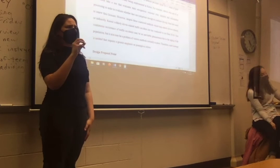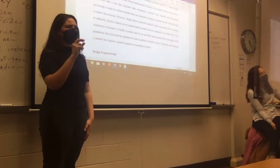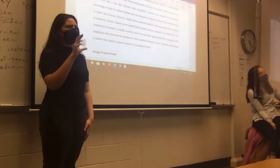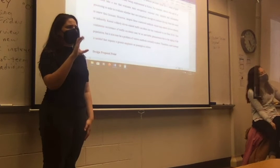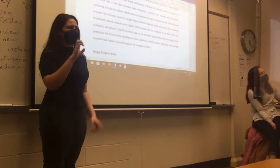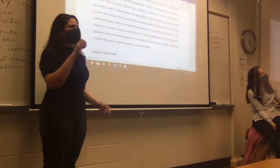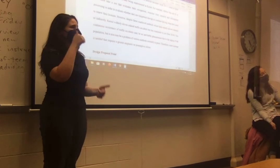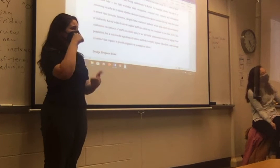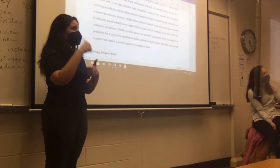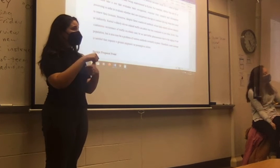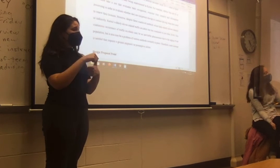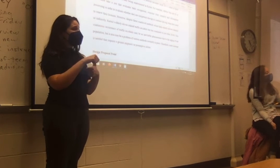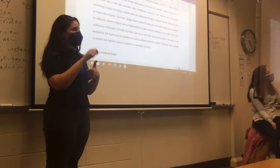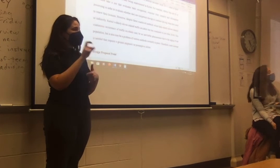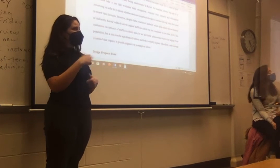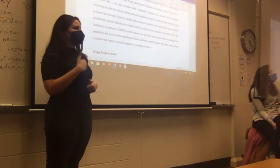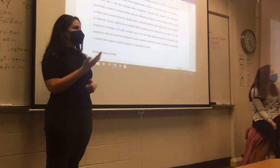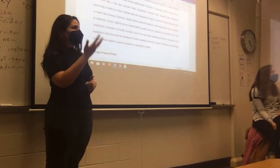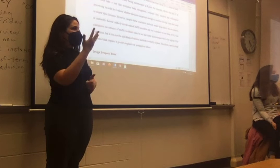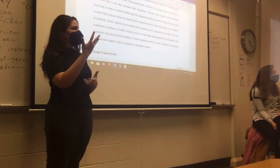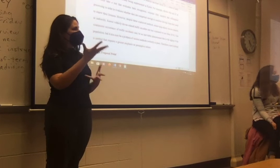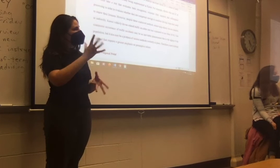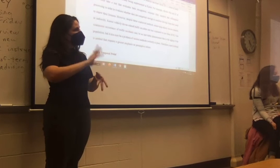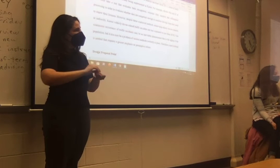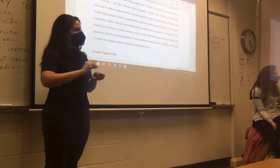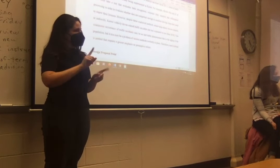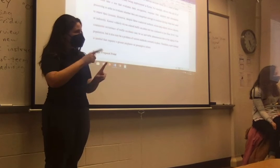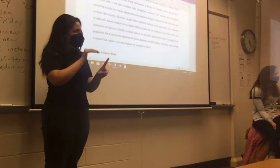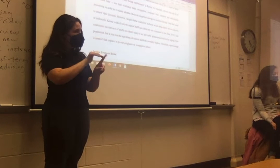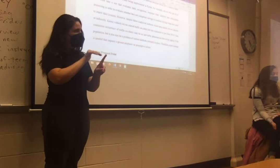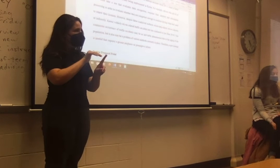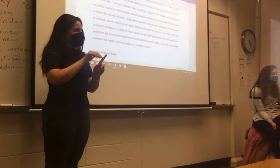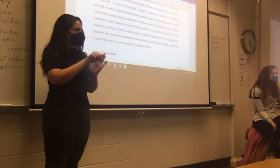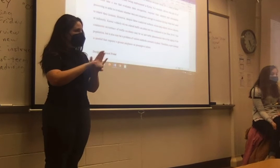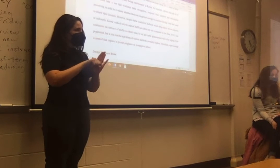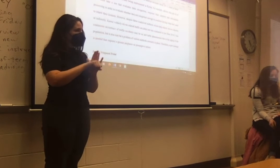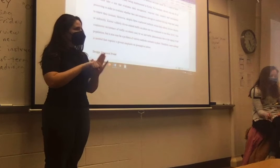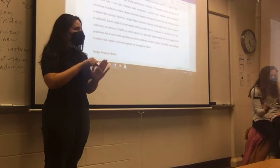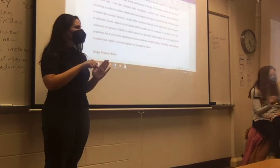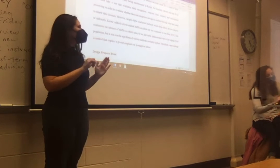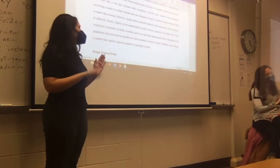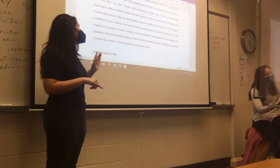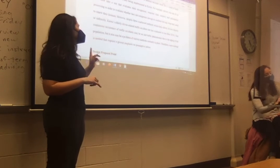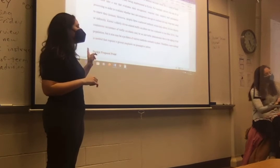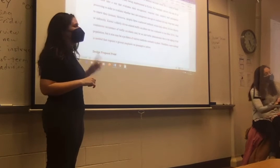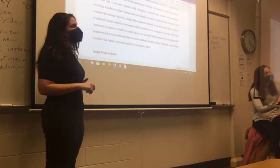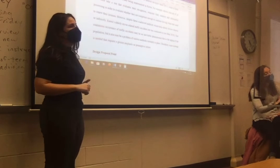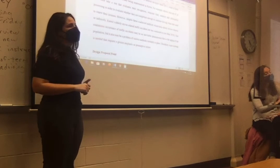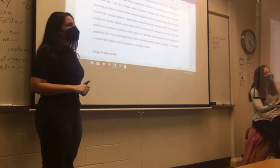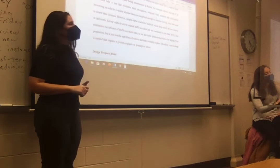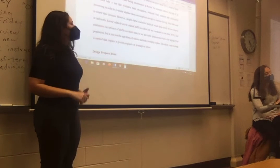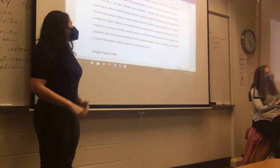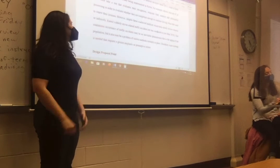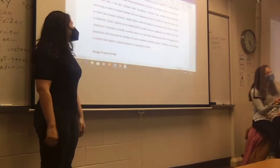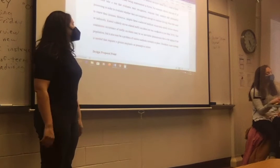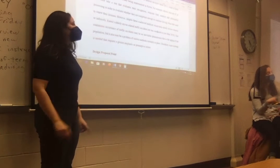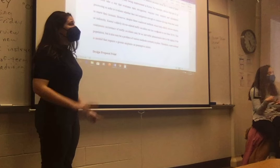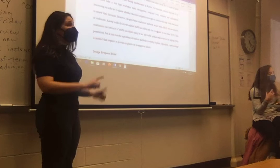make sure you have 5 sources total in your literature review, okay? But otherwise, the writer does a good